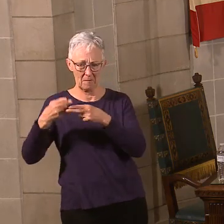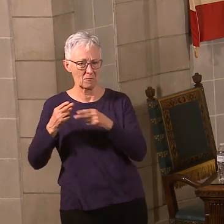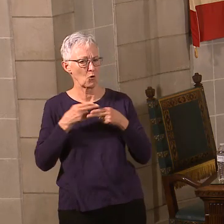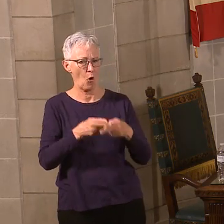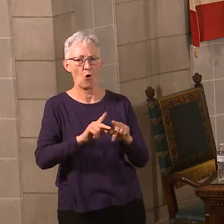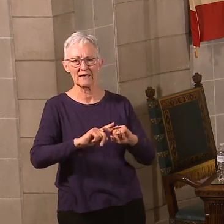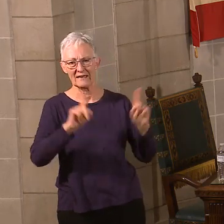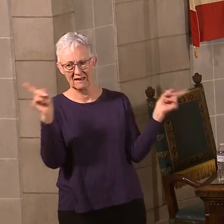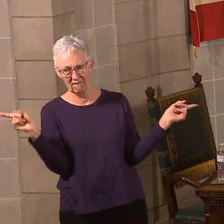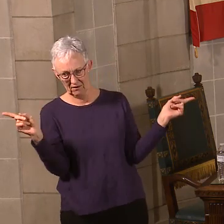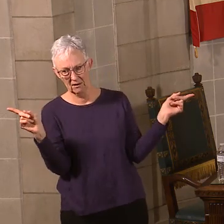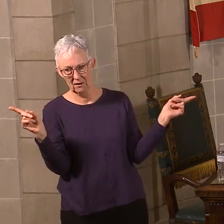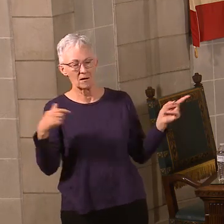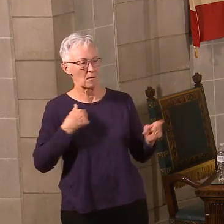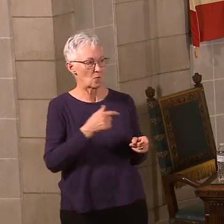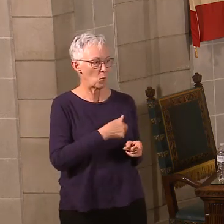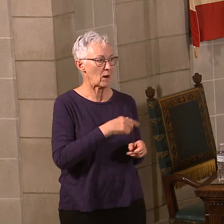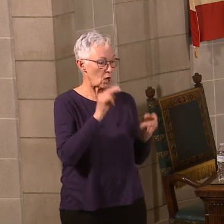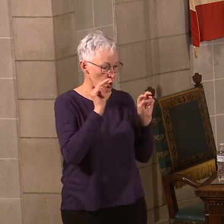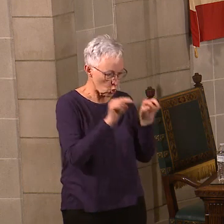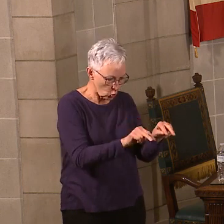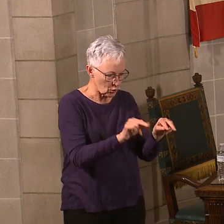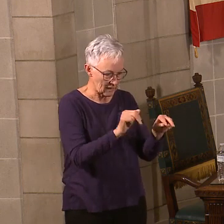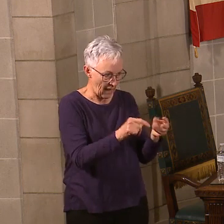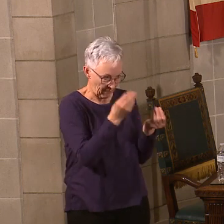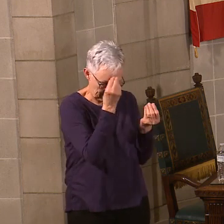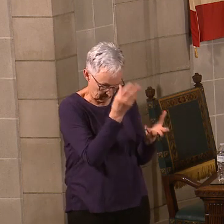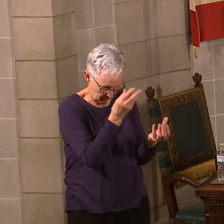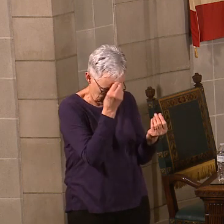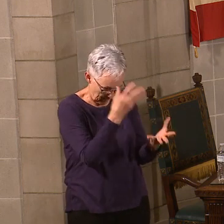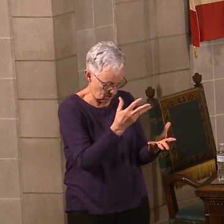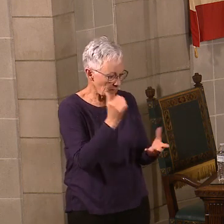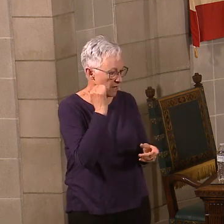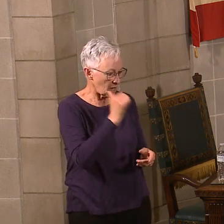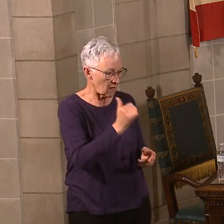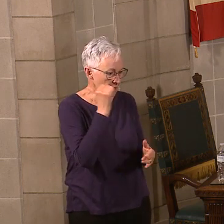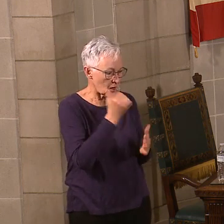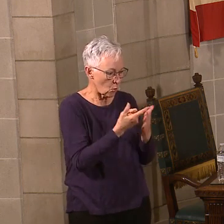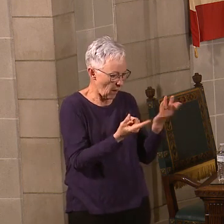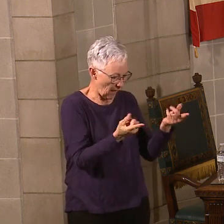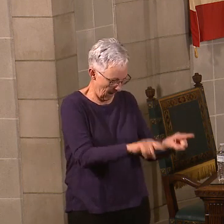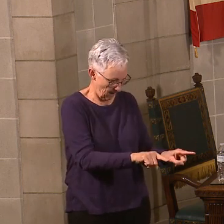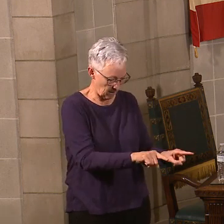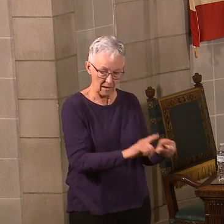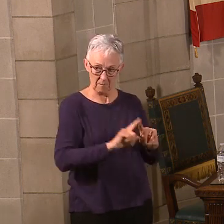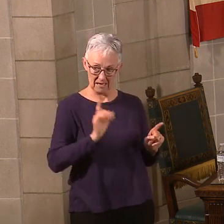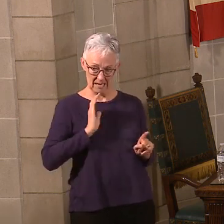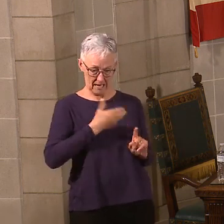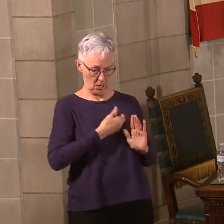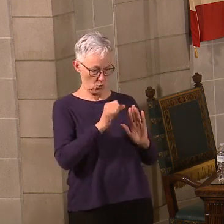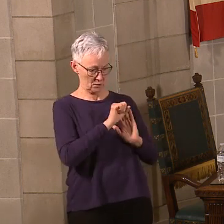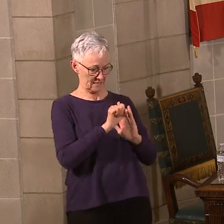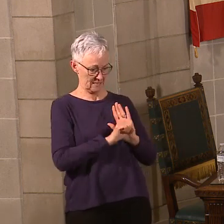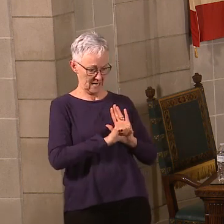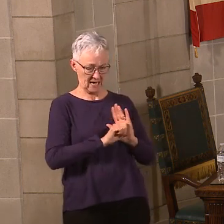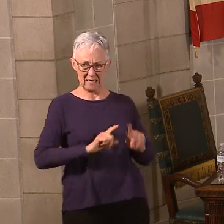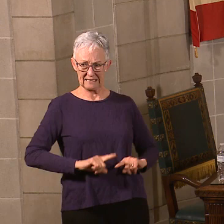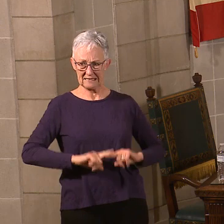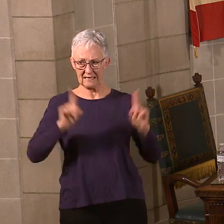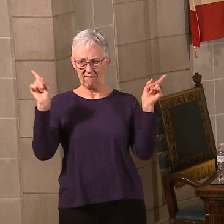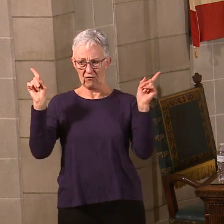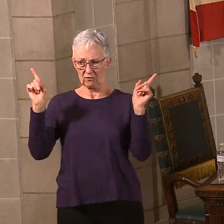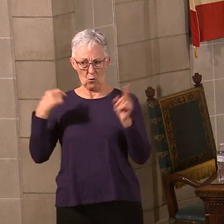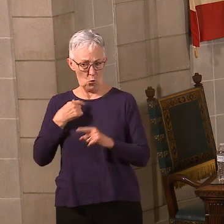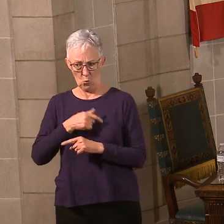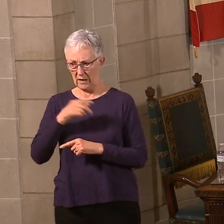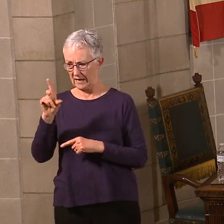at, and we'll continue to reevaluate the data, but as we look at the data, we are seeing that we are different from other states that maybe didn't have as much advance warning,